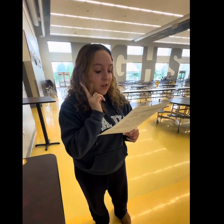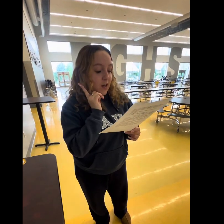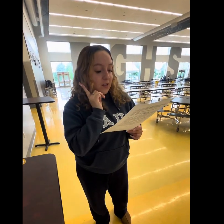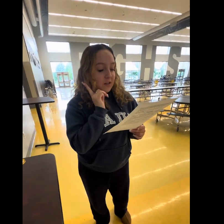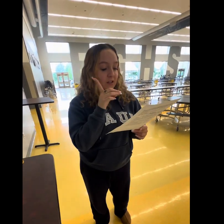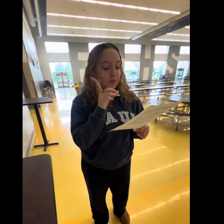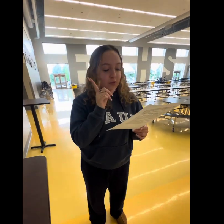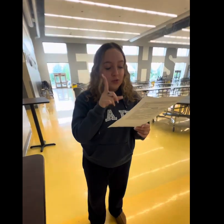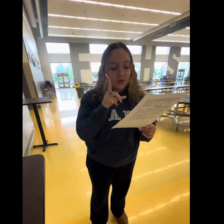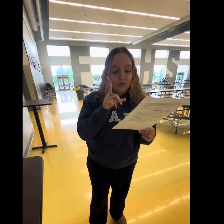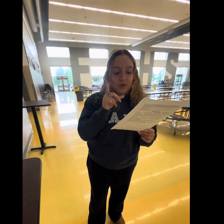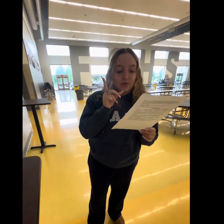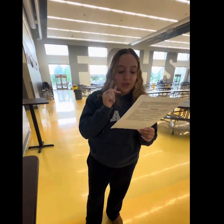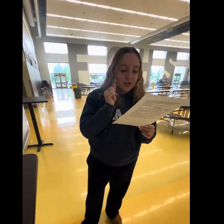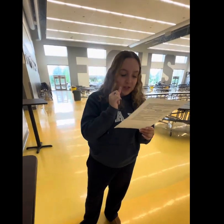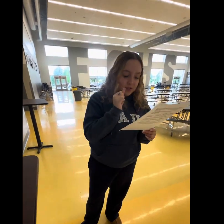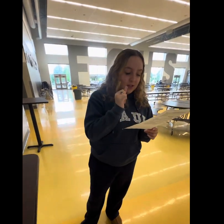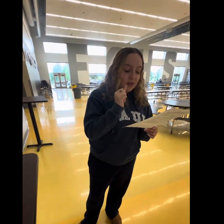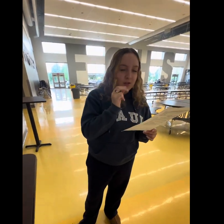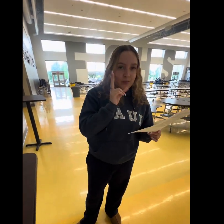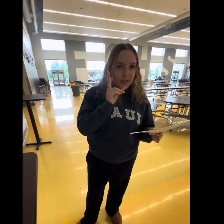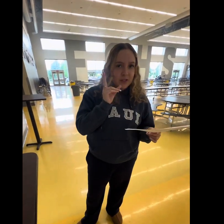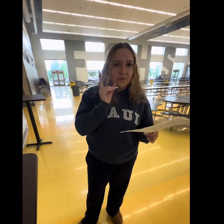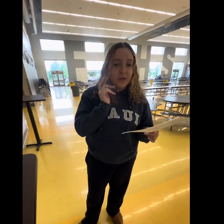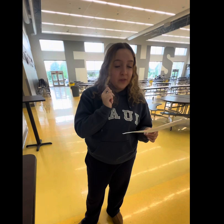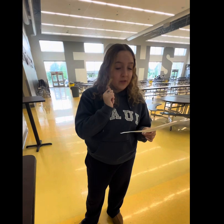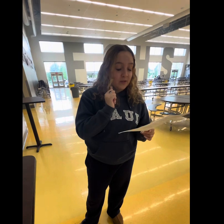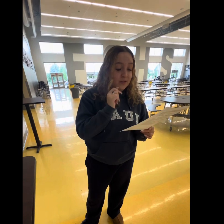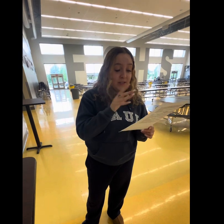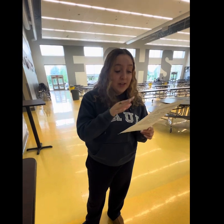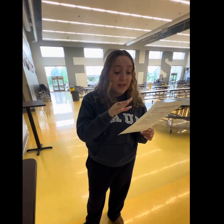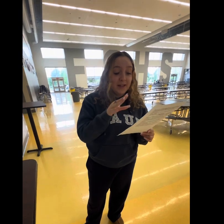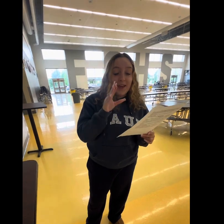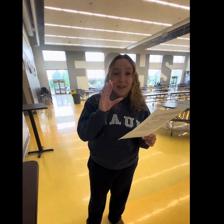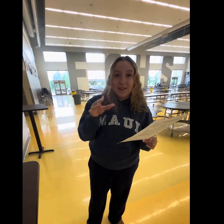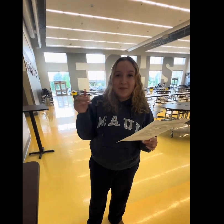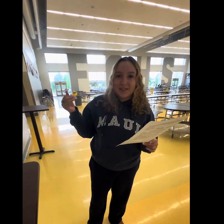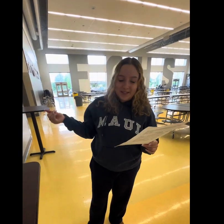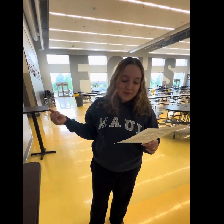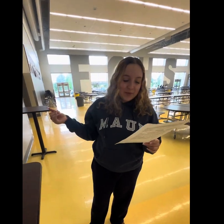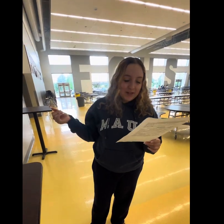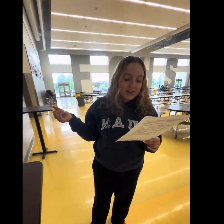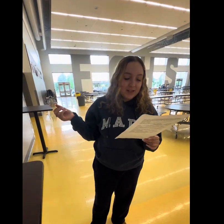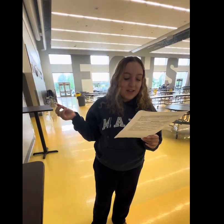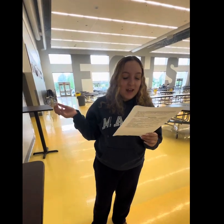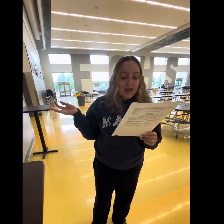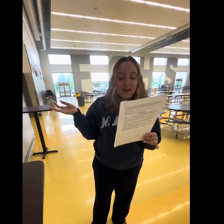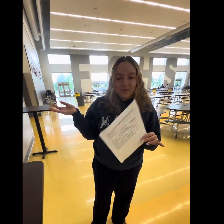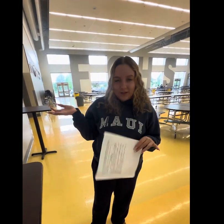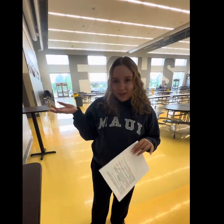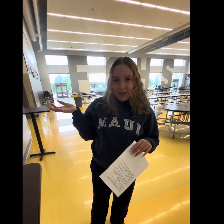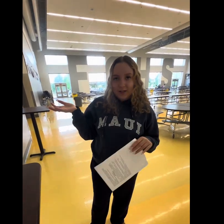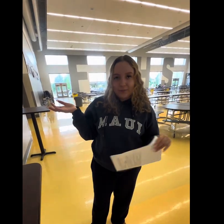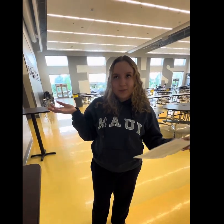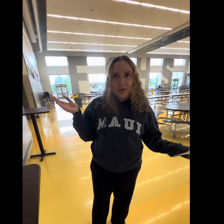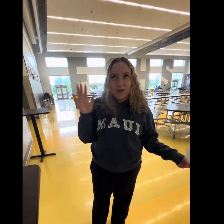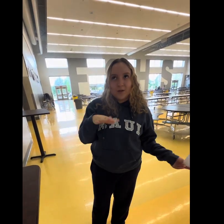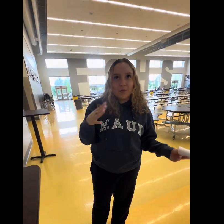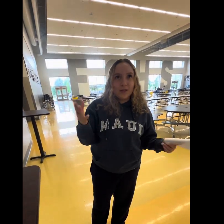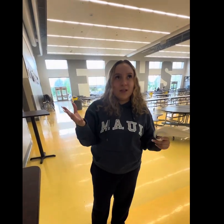the exploratory research essay, the Raisin of the Sun, theme to self project, and finally, not really